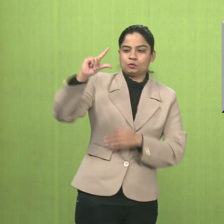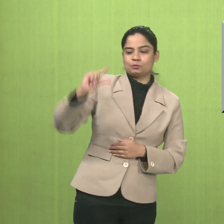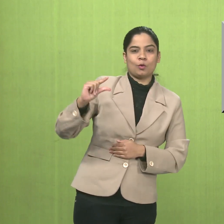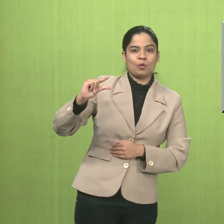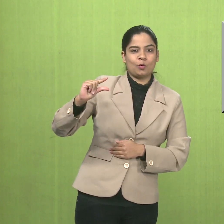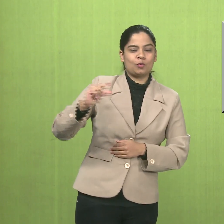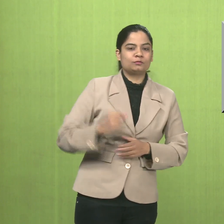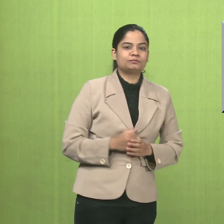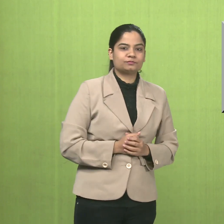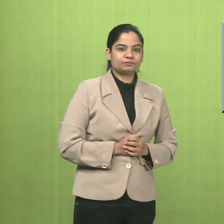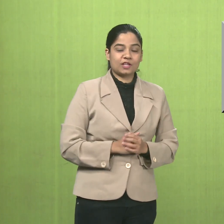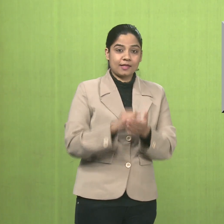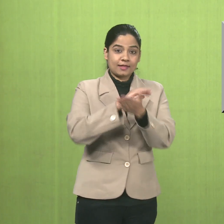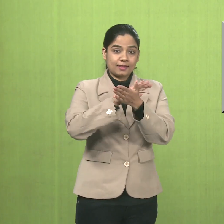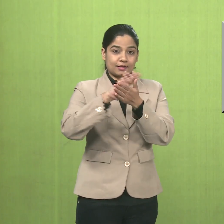that's less.